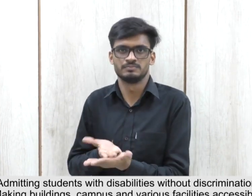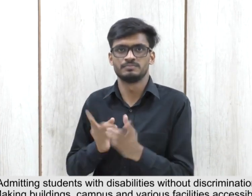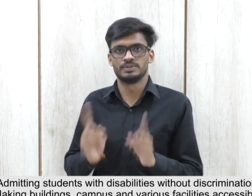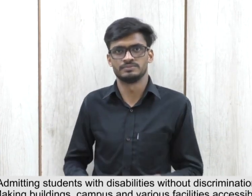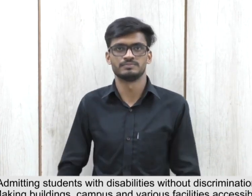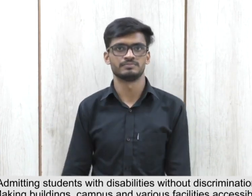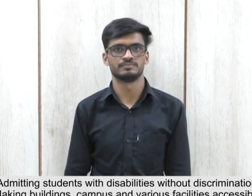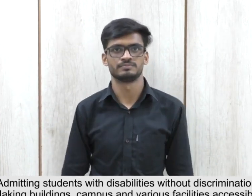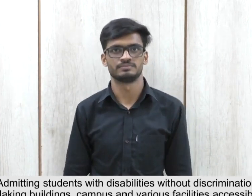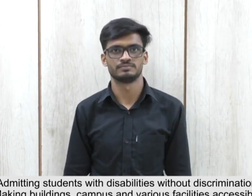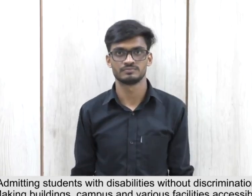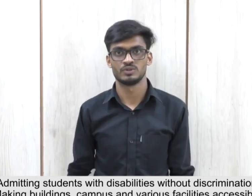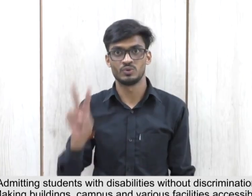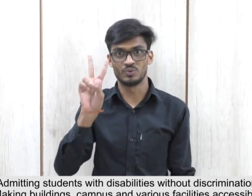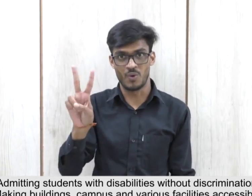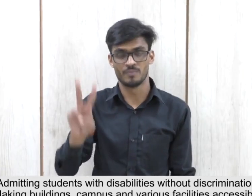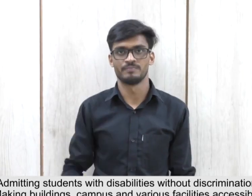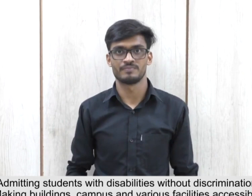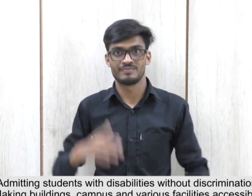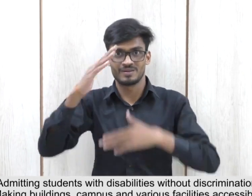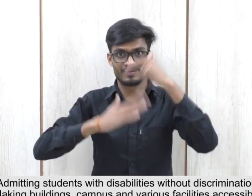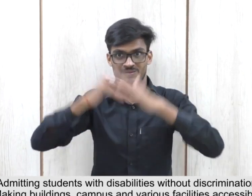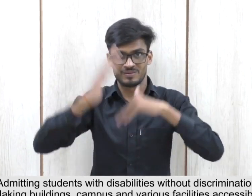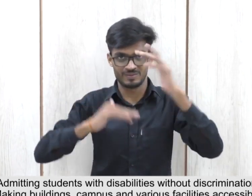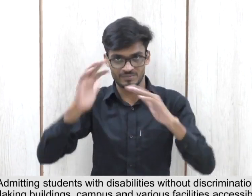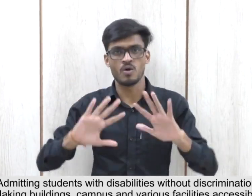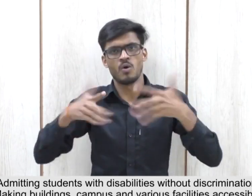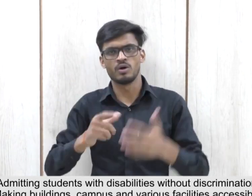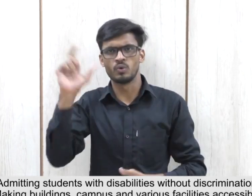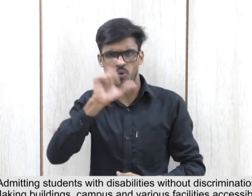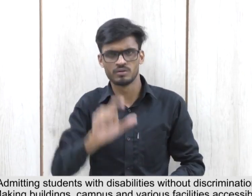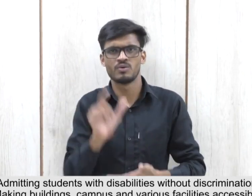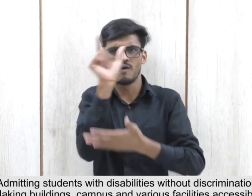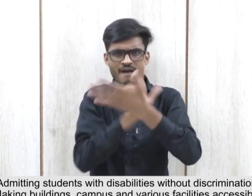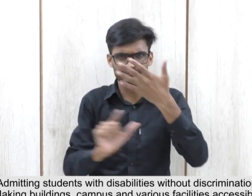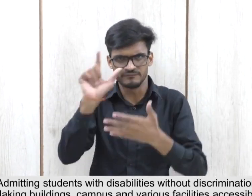discrimination. Making buildings, campus, and various facilities accessible.